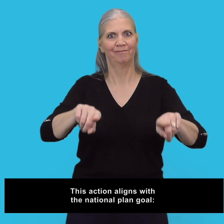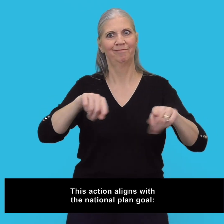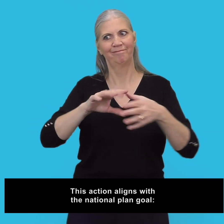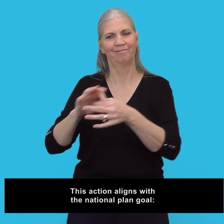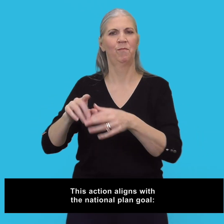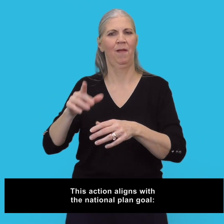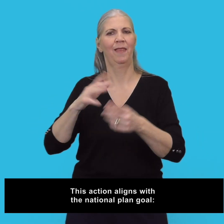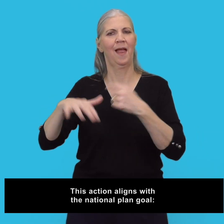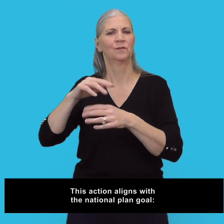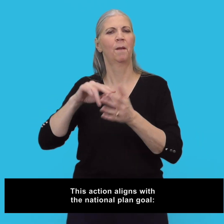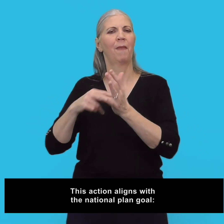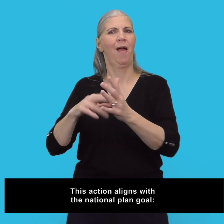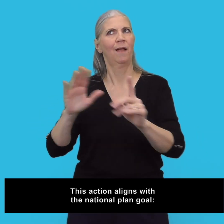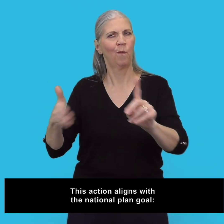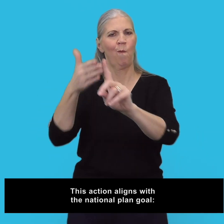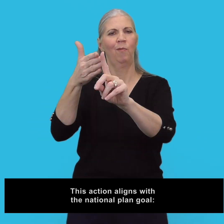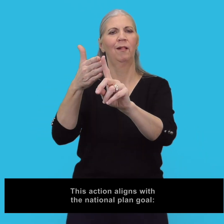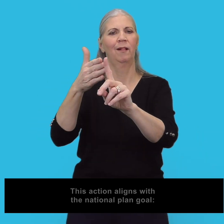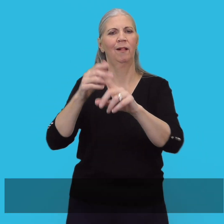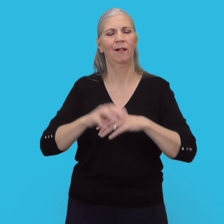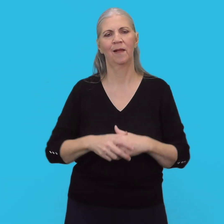This action aligns with the National Plan goal.